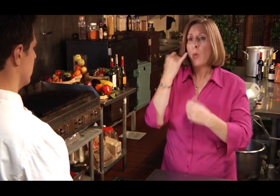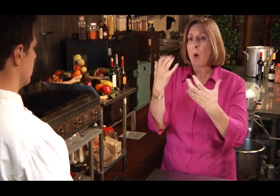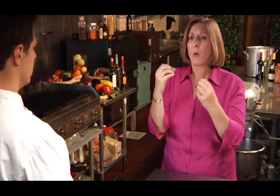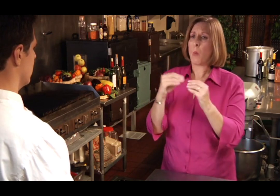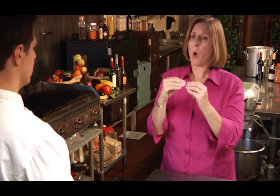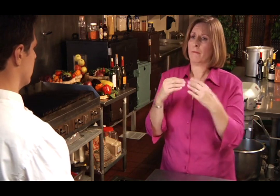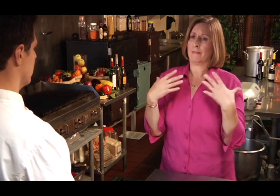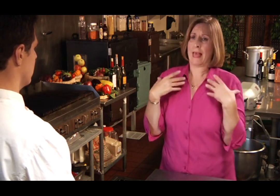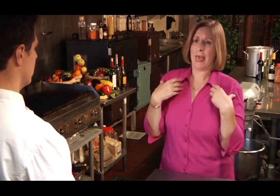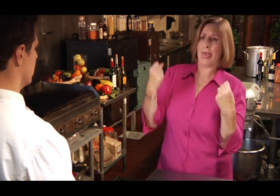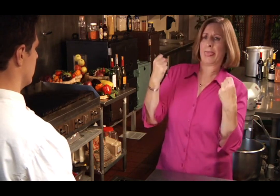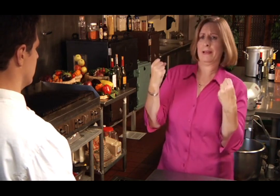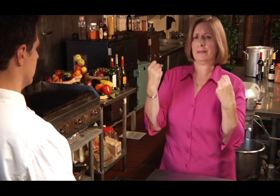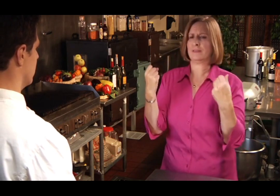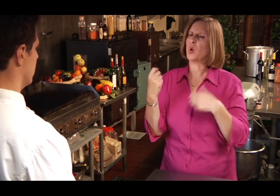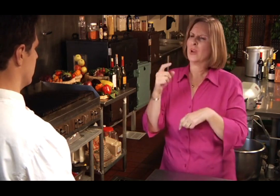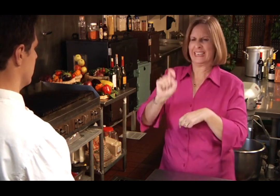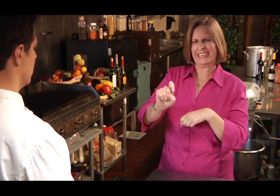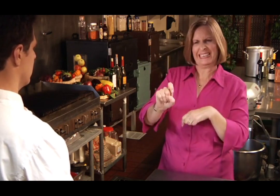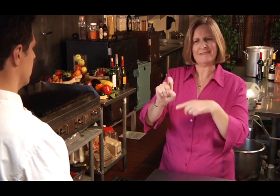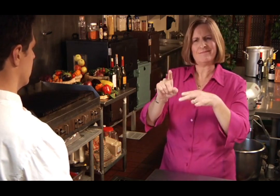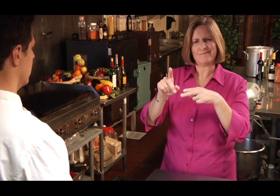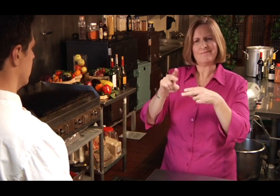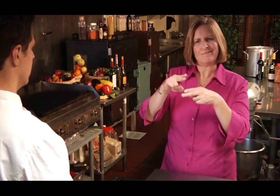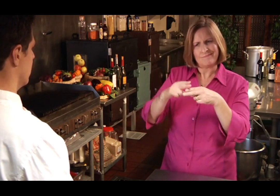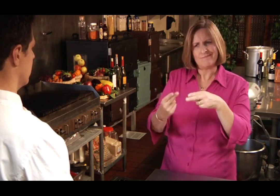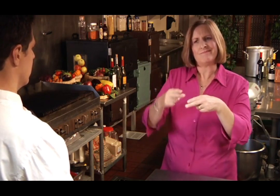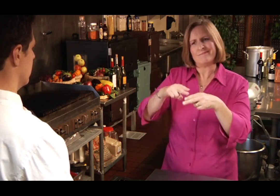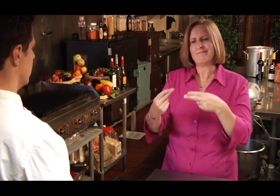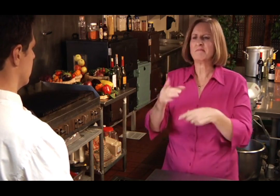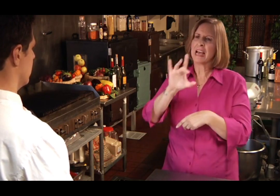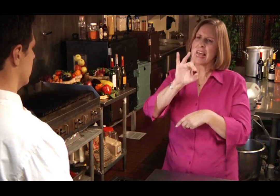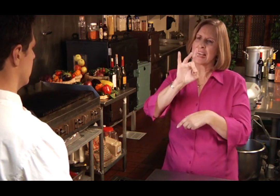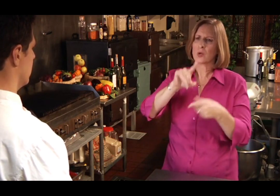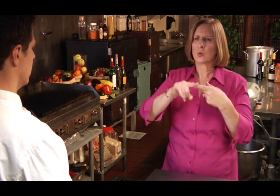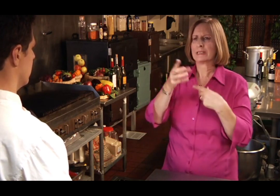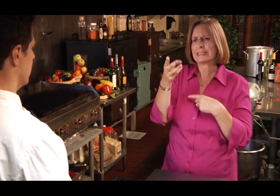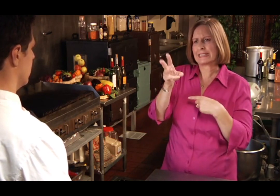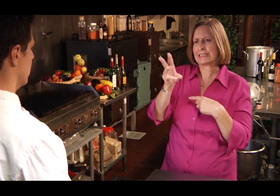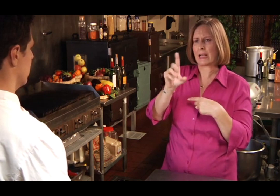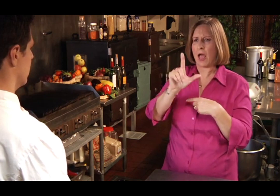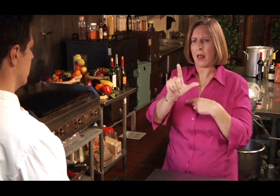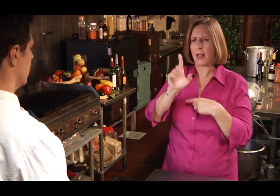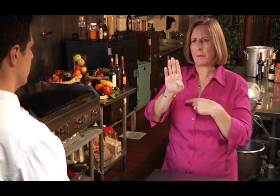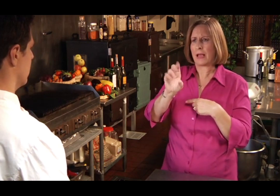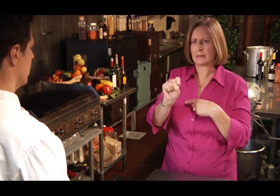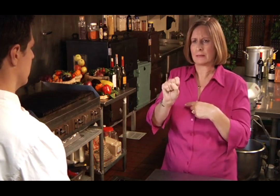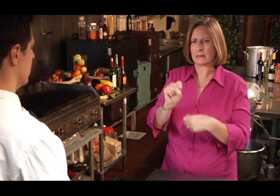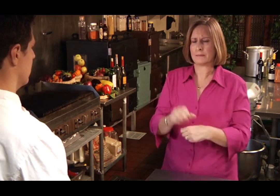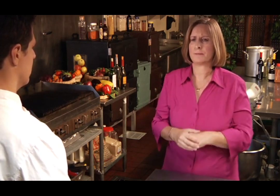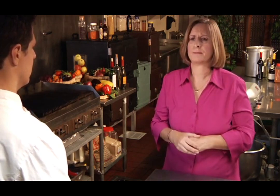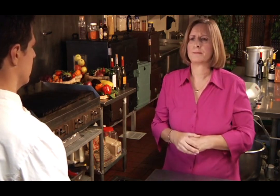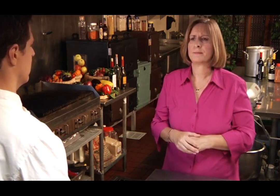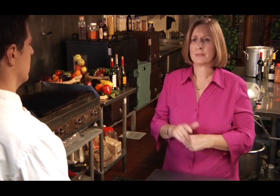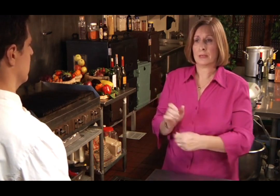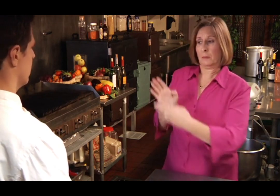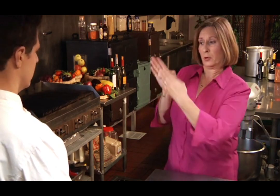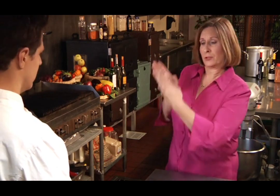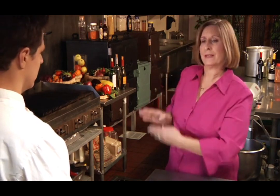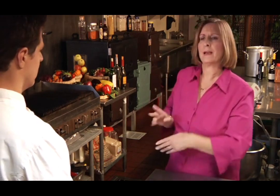If wanting better health, she needs to lose 8 to 16 pounds. If she